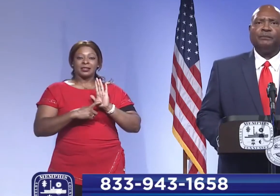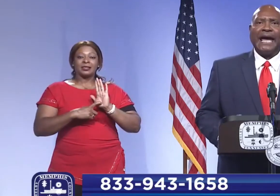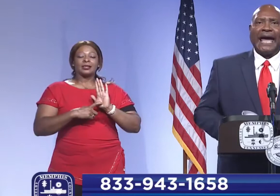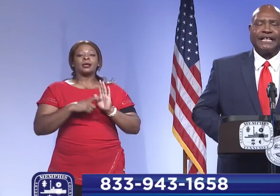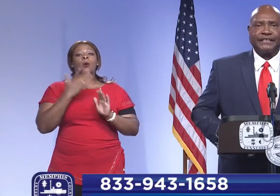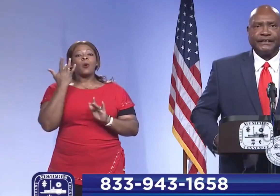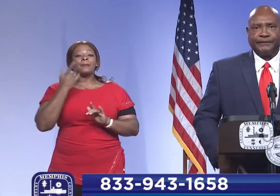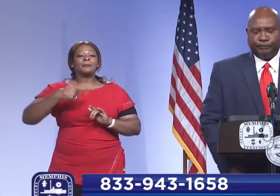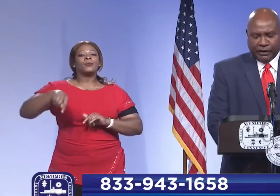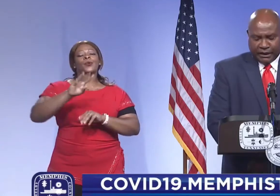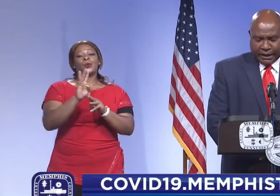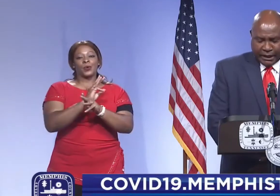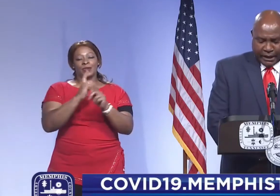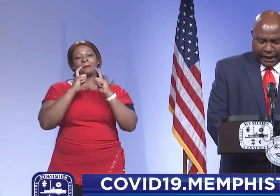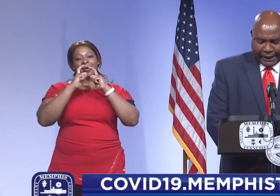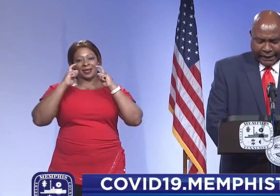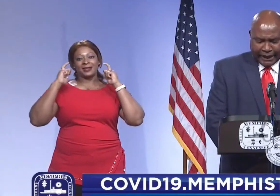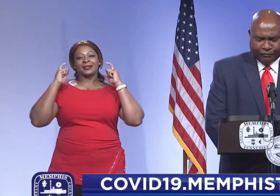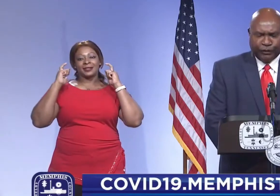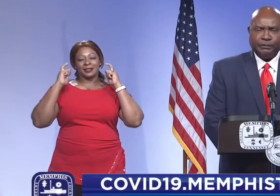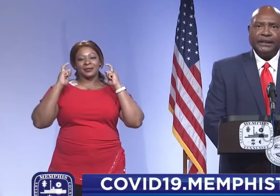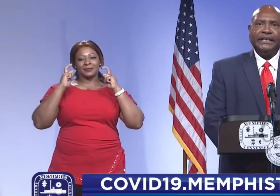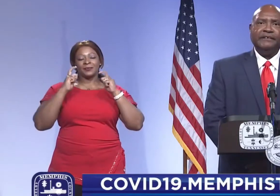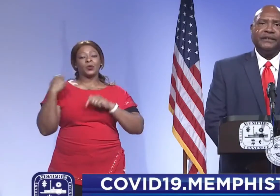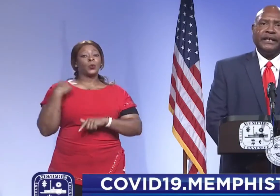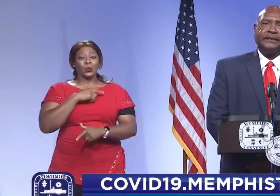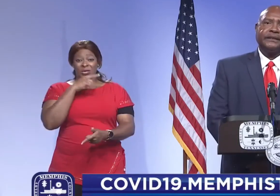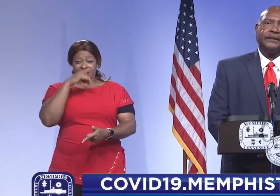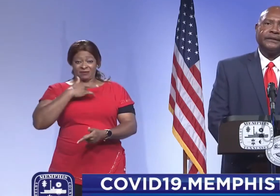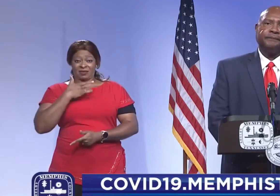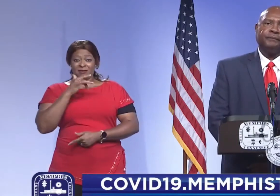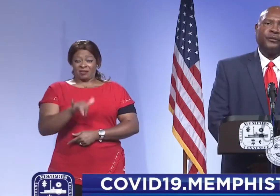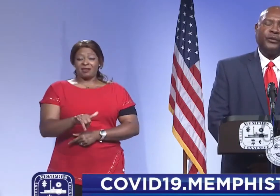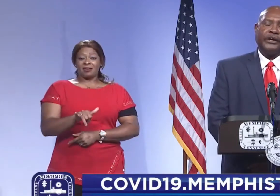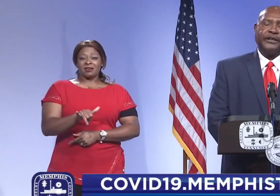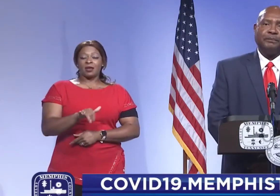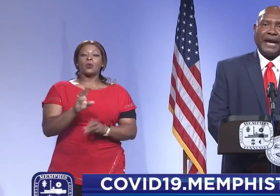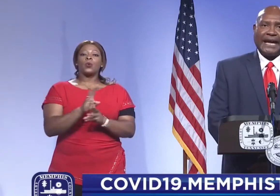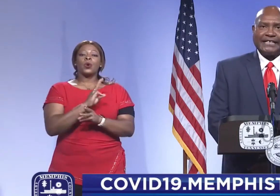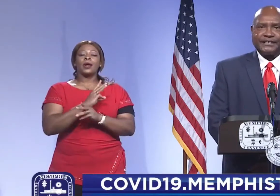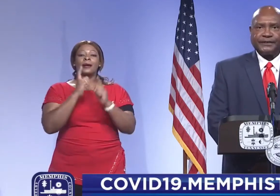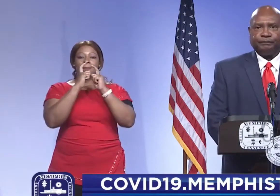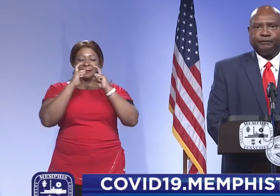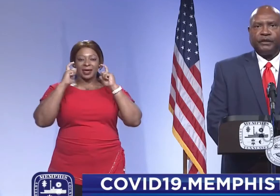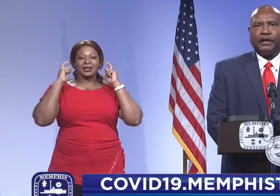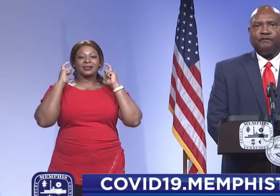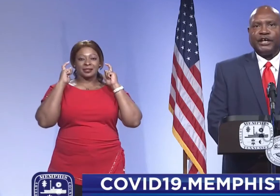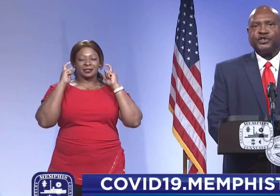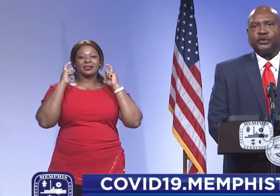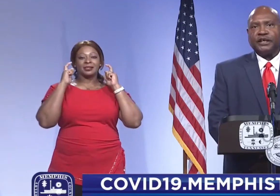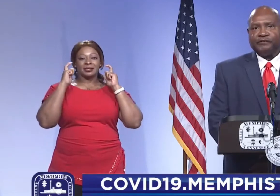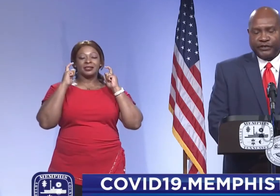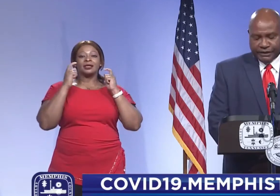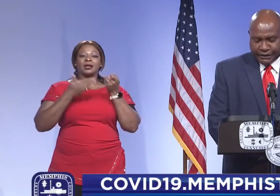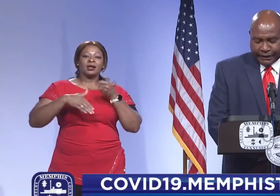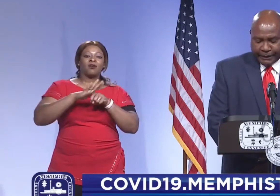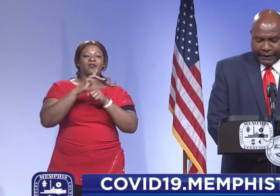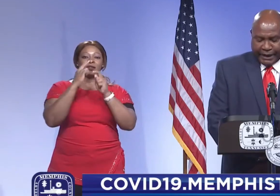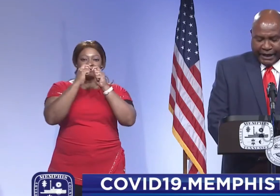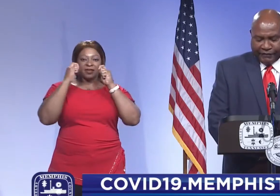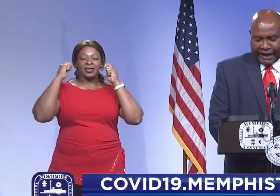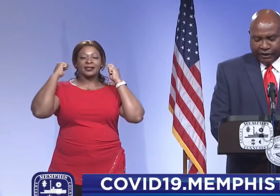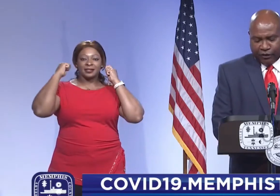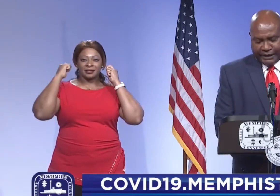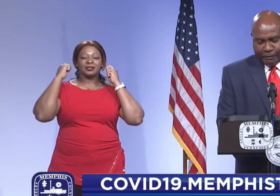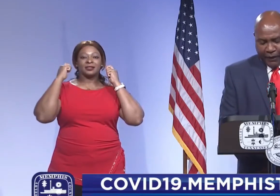of masks. We believe that wearing the mask, facial coverings,